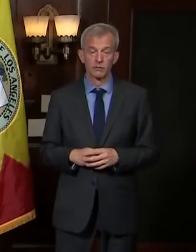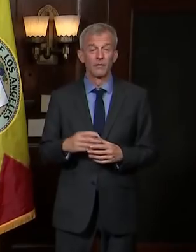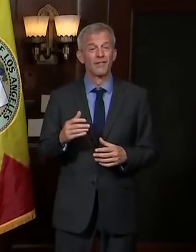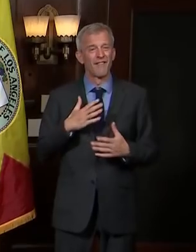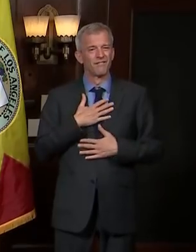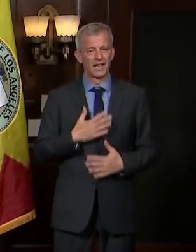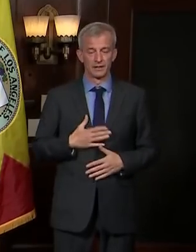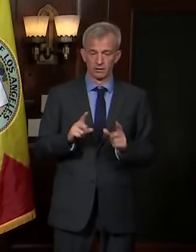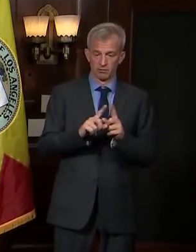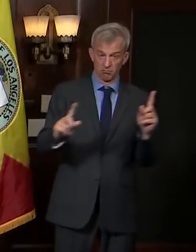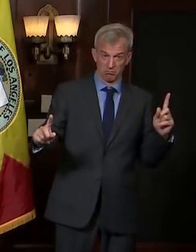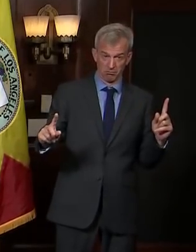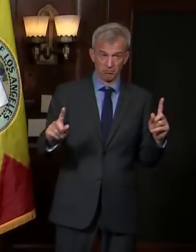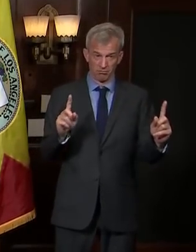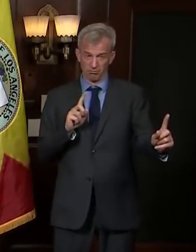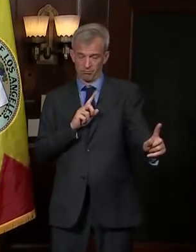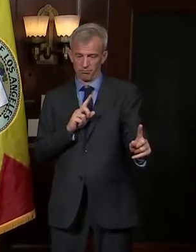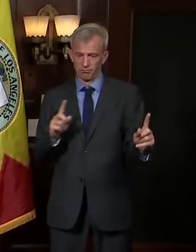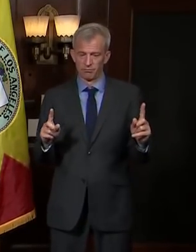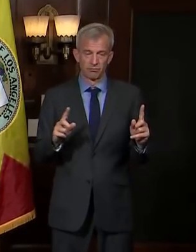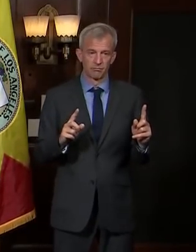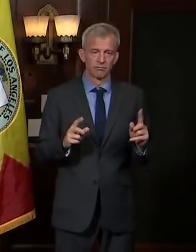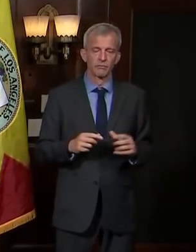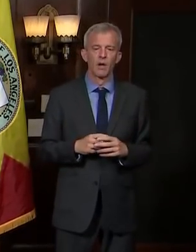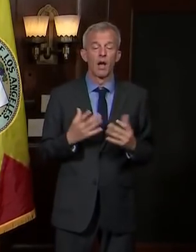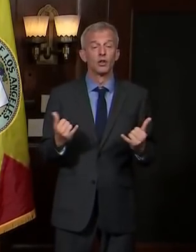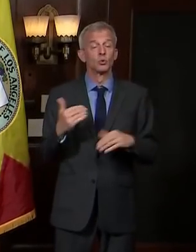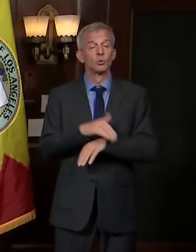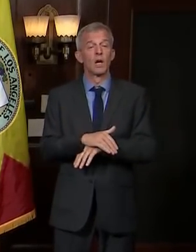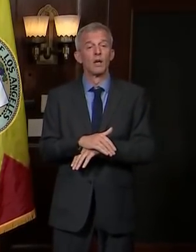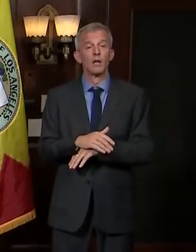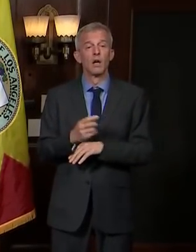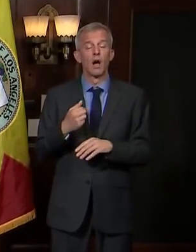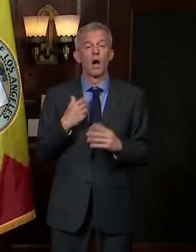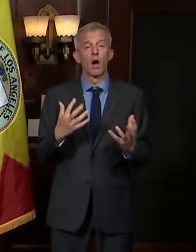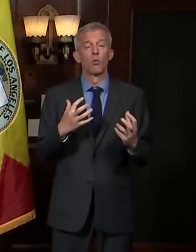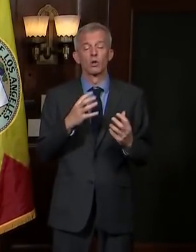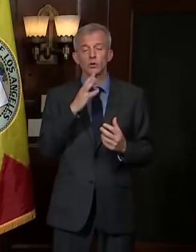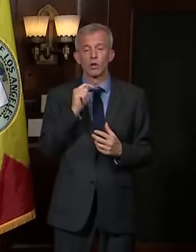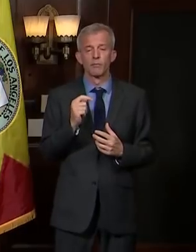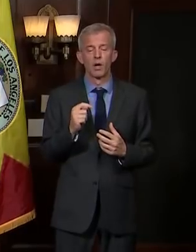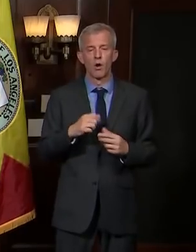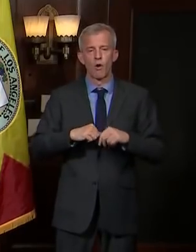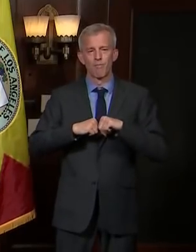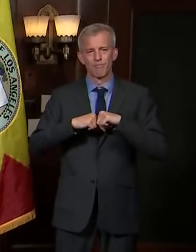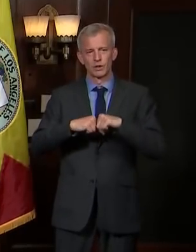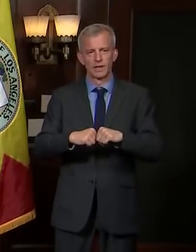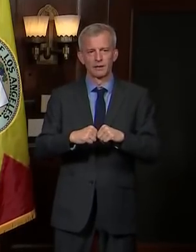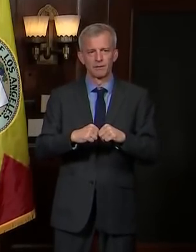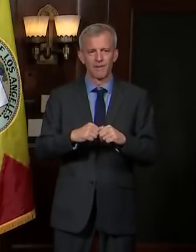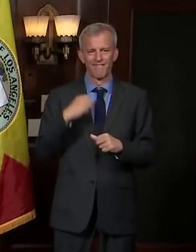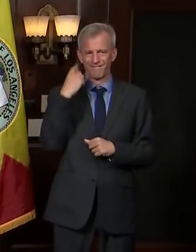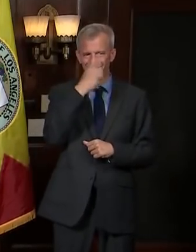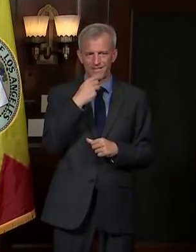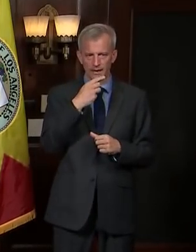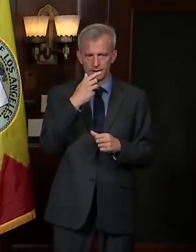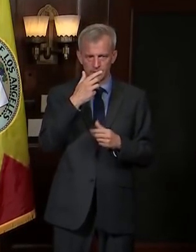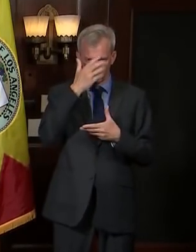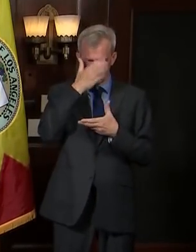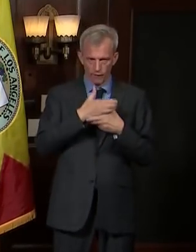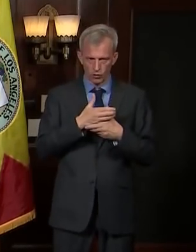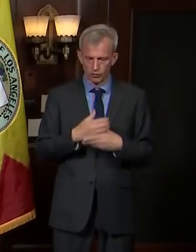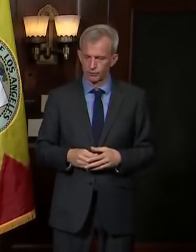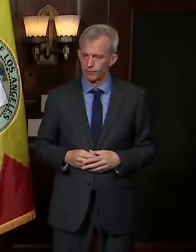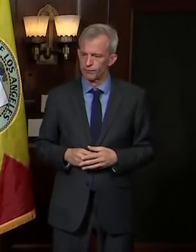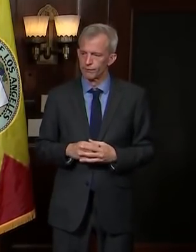distancing, isolation, and tonight I want to talk to you a little bit about protective face coverings. Some